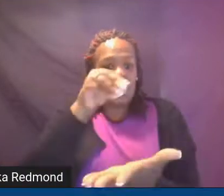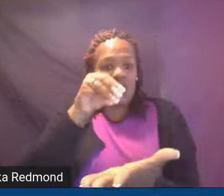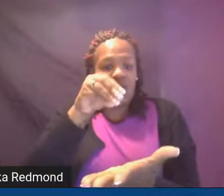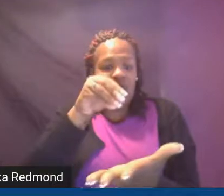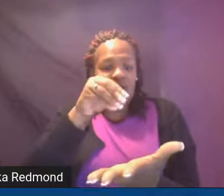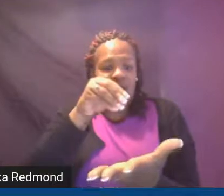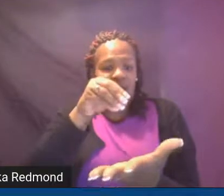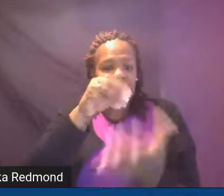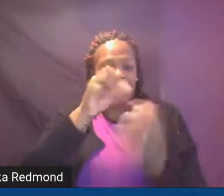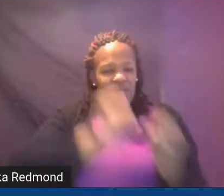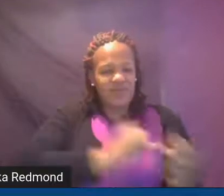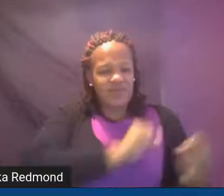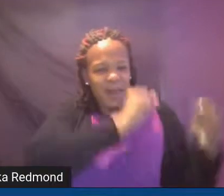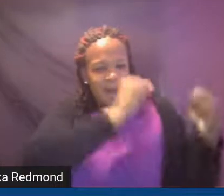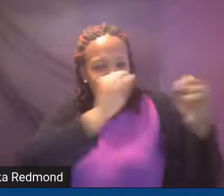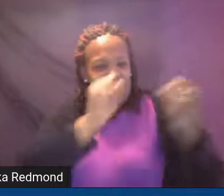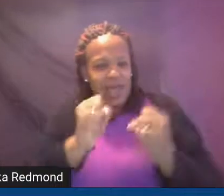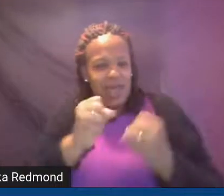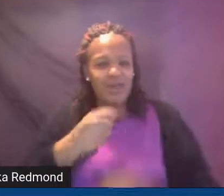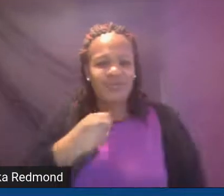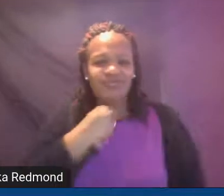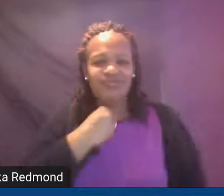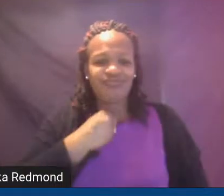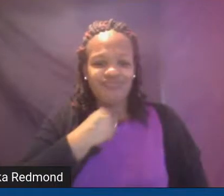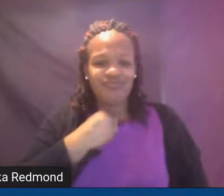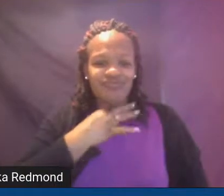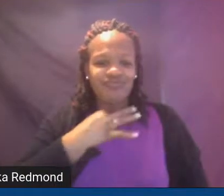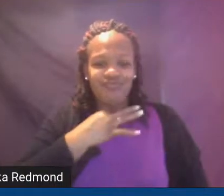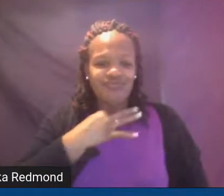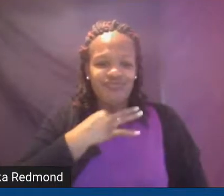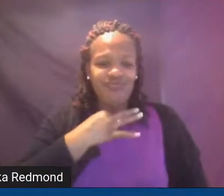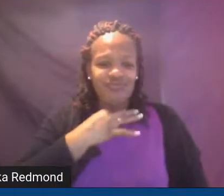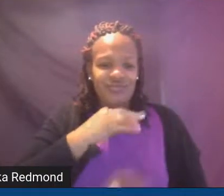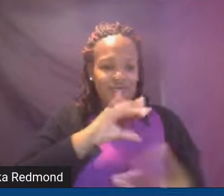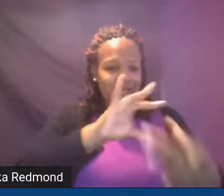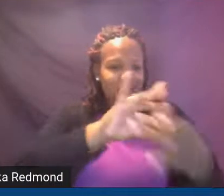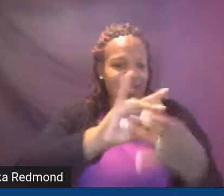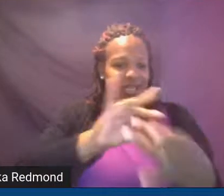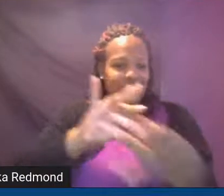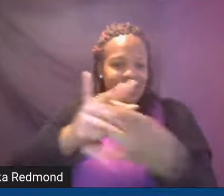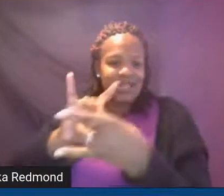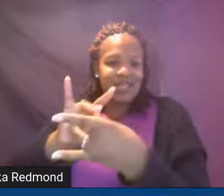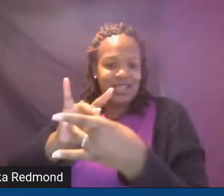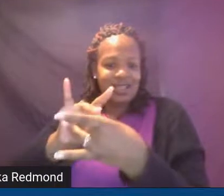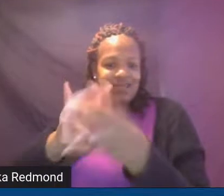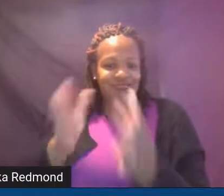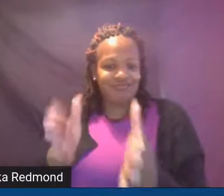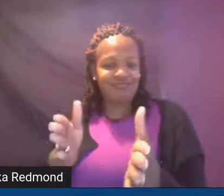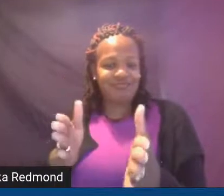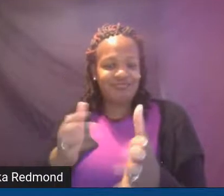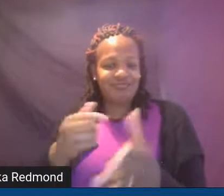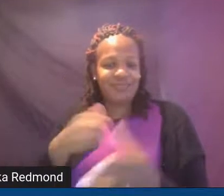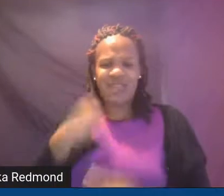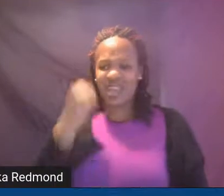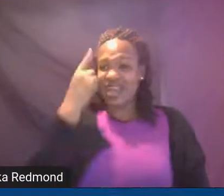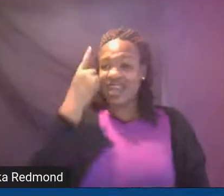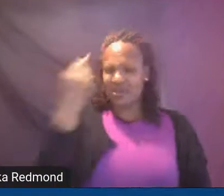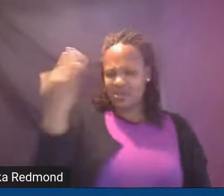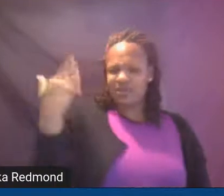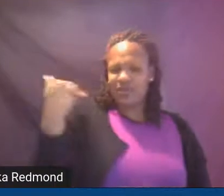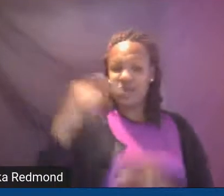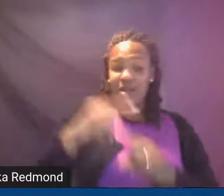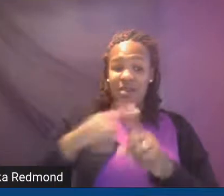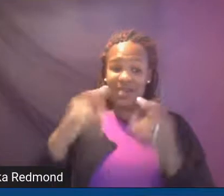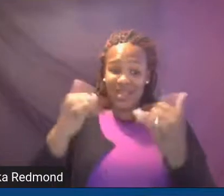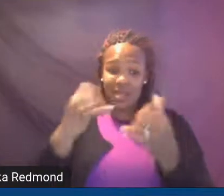curiosity, the power of that connection of person to person, is something that I understood before, but now the power of it, I